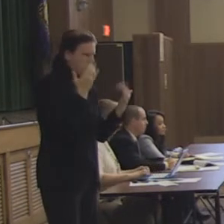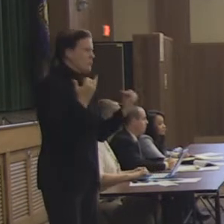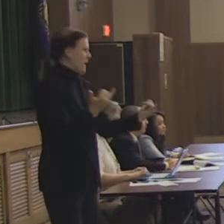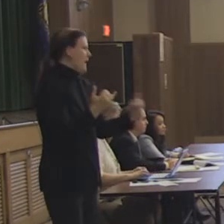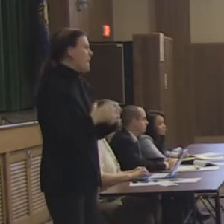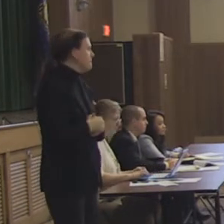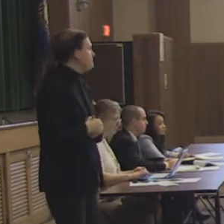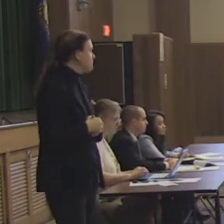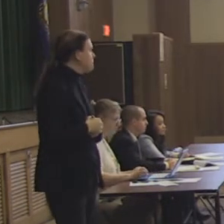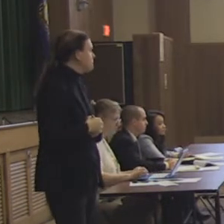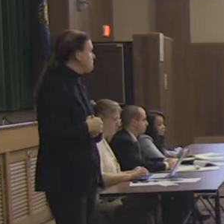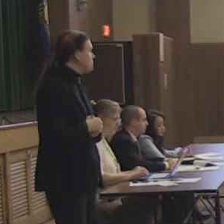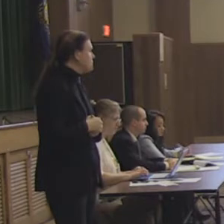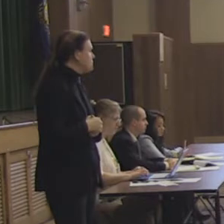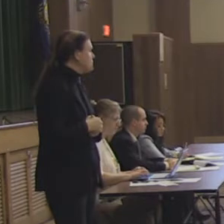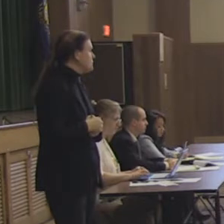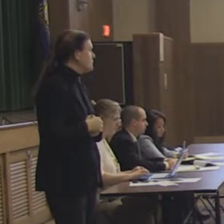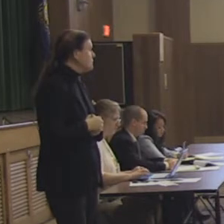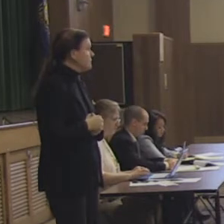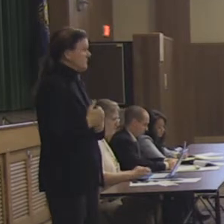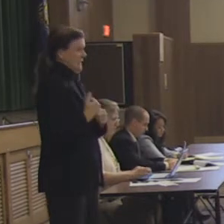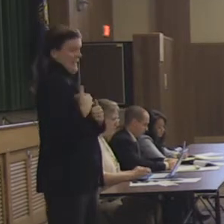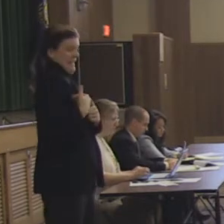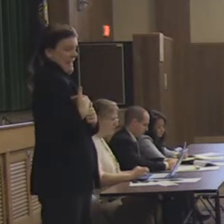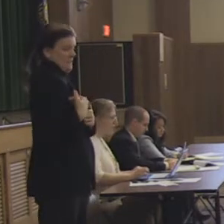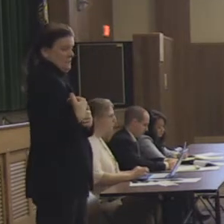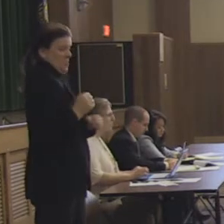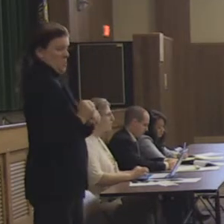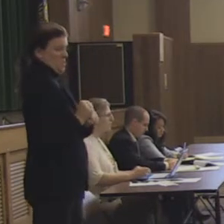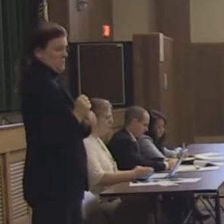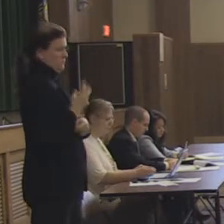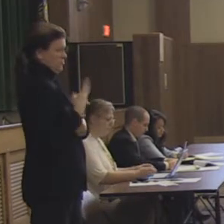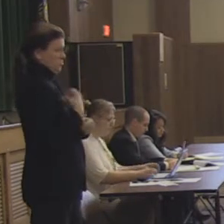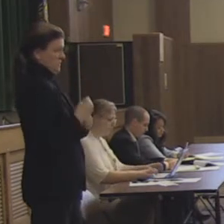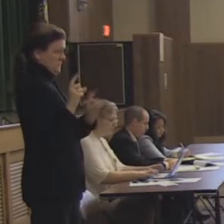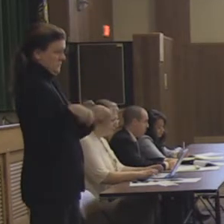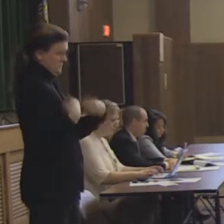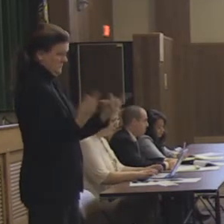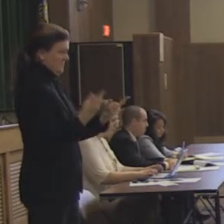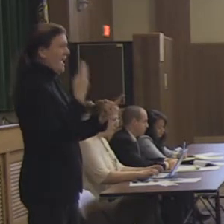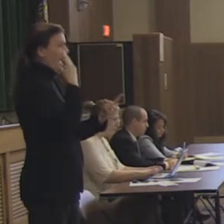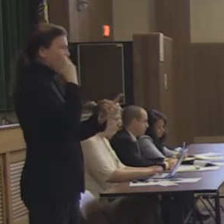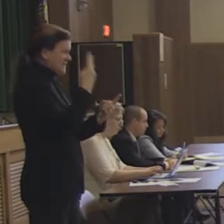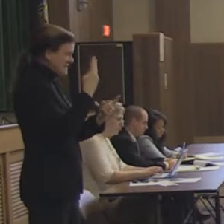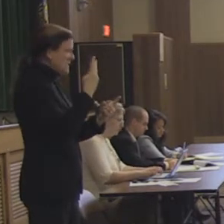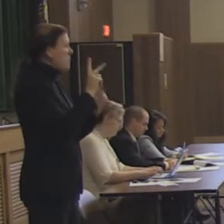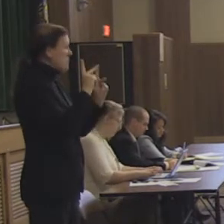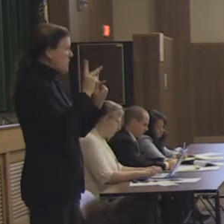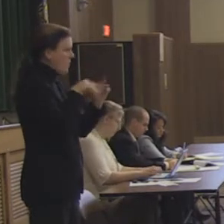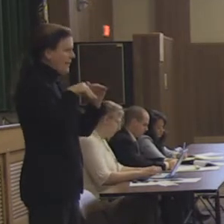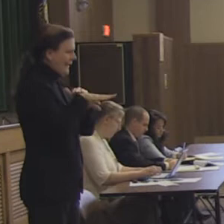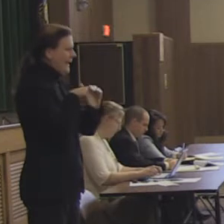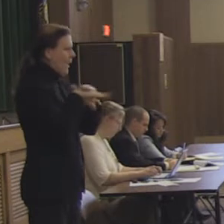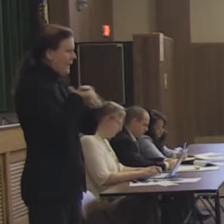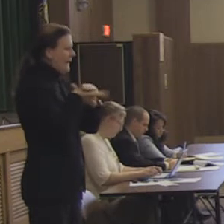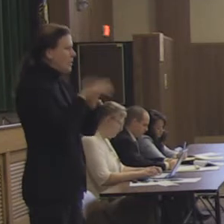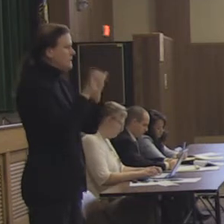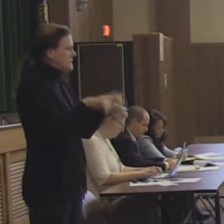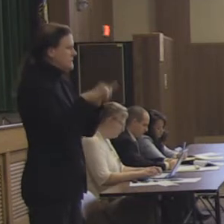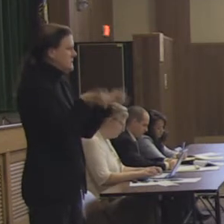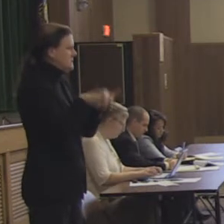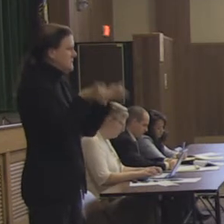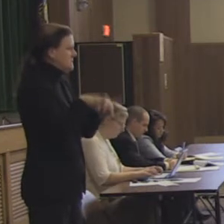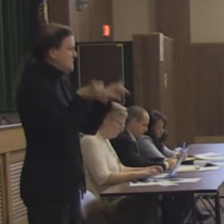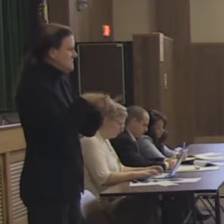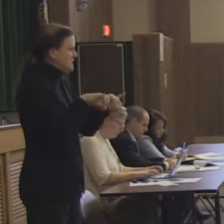time. Although I've only worked there for 2 years, I have seen a cycling of the mentally ill in and out of BHD,